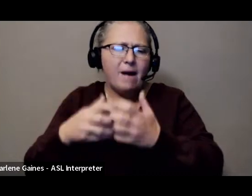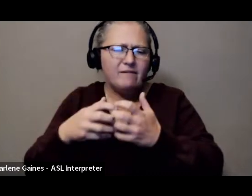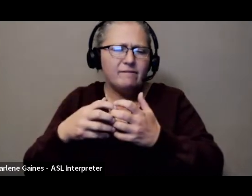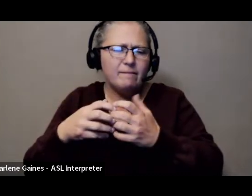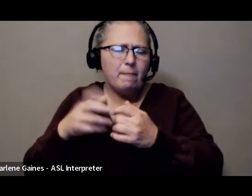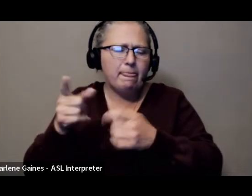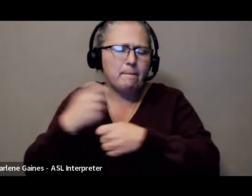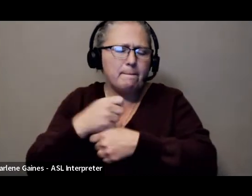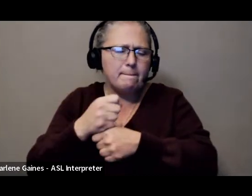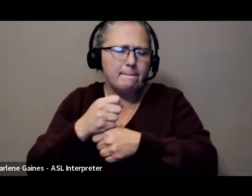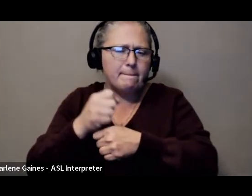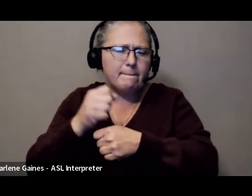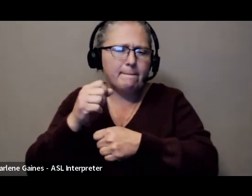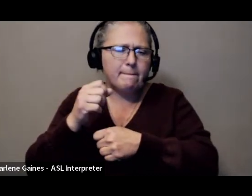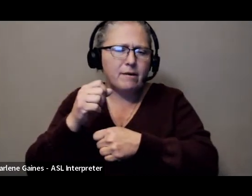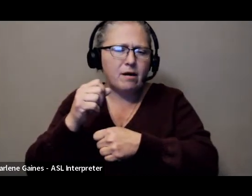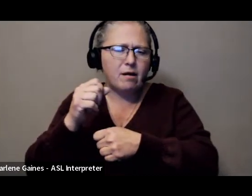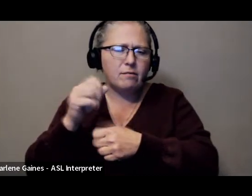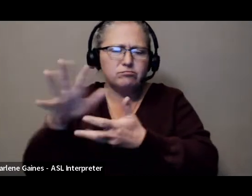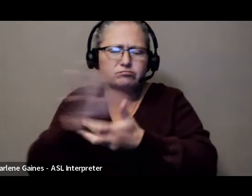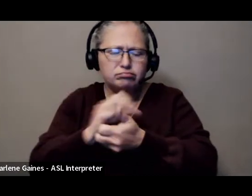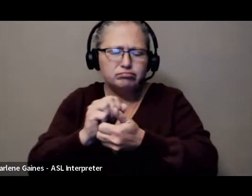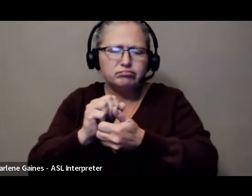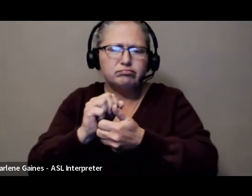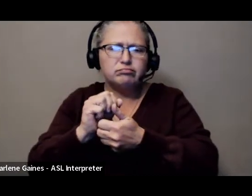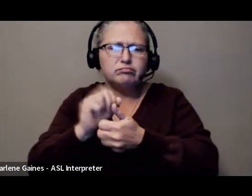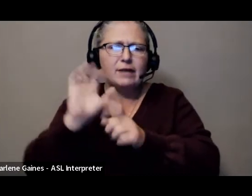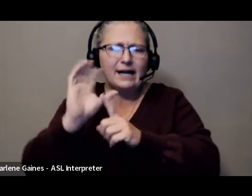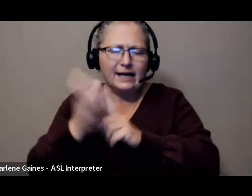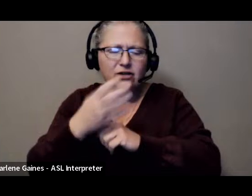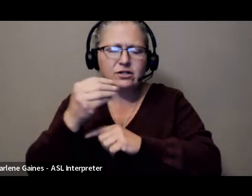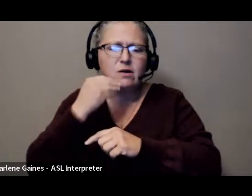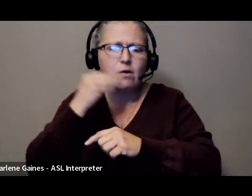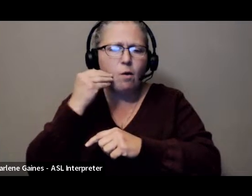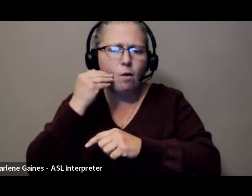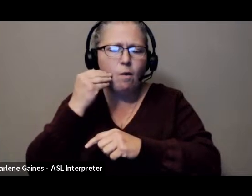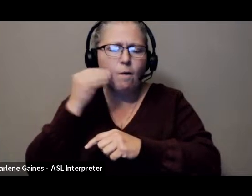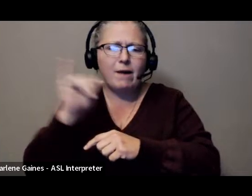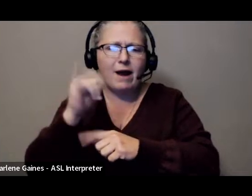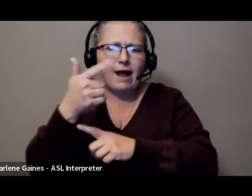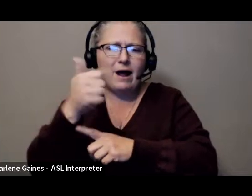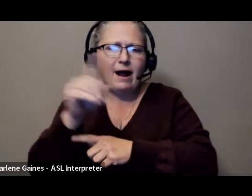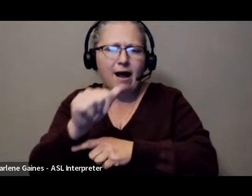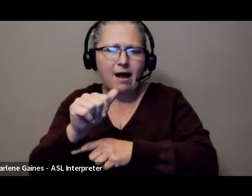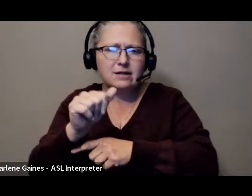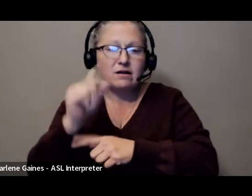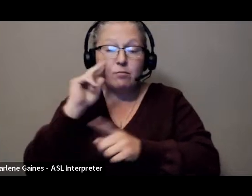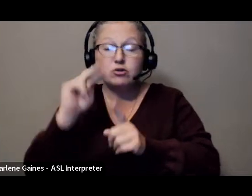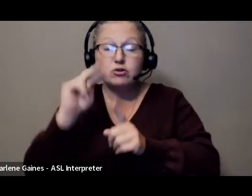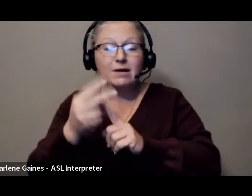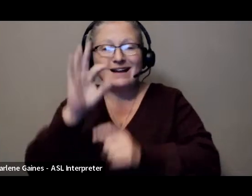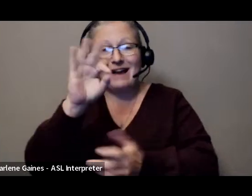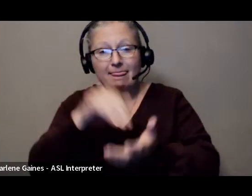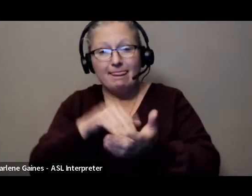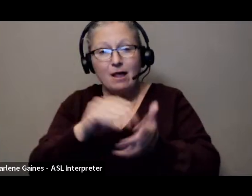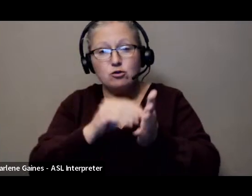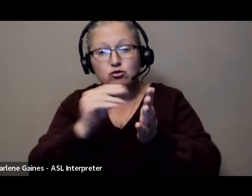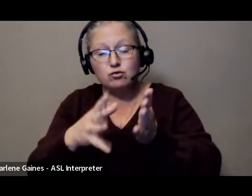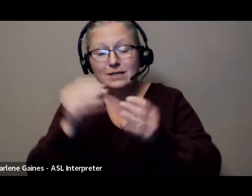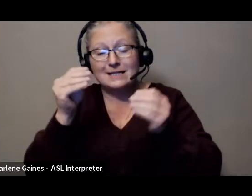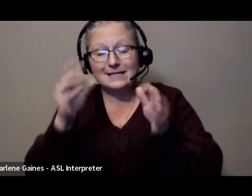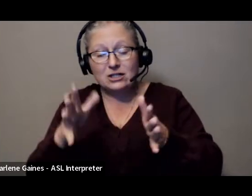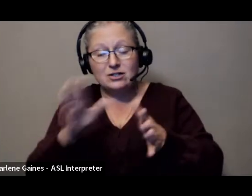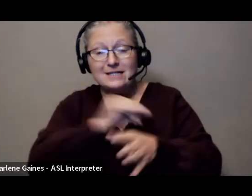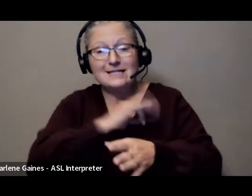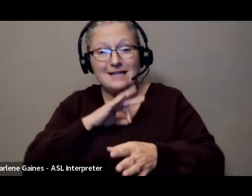apocalyptic conditions in homelands like Gaza. For perspective, there are 9,000 students and teachers and